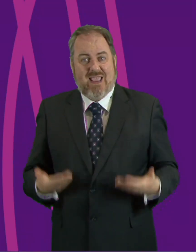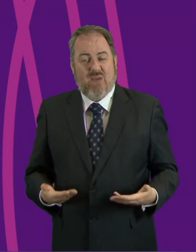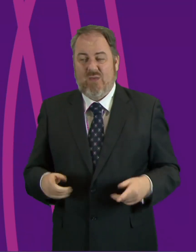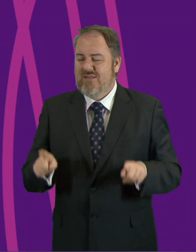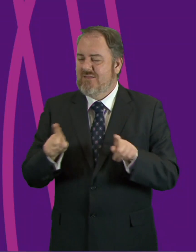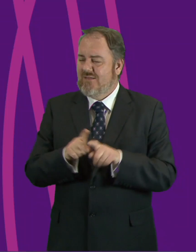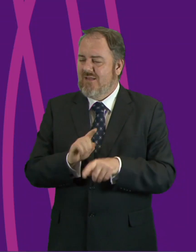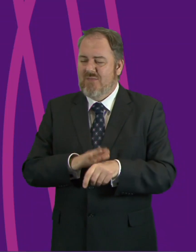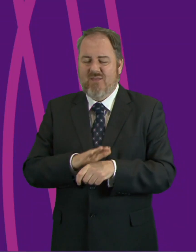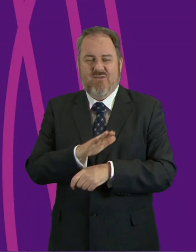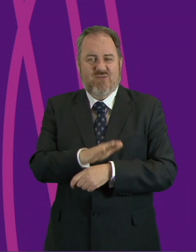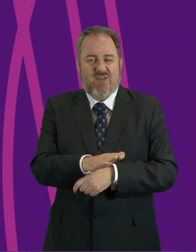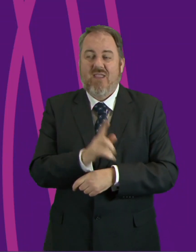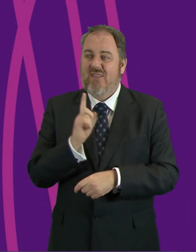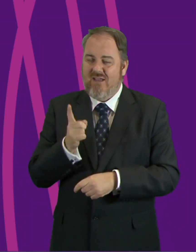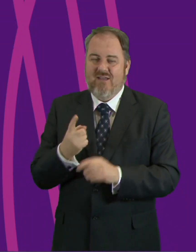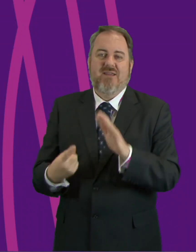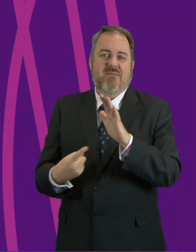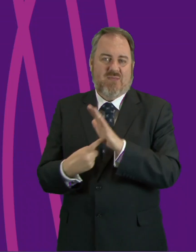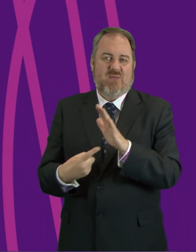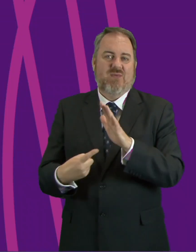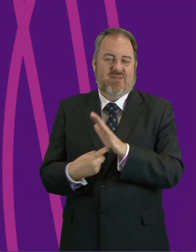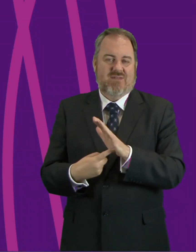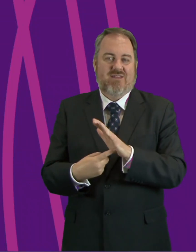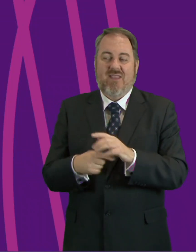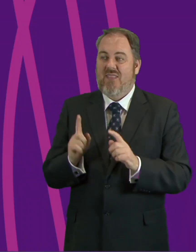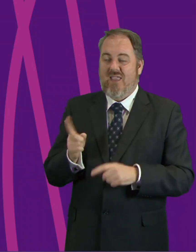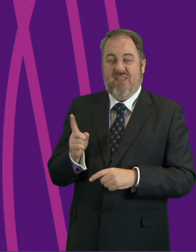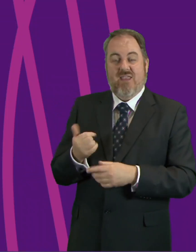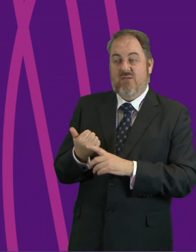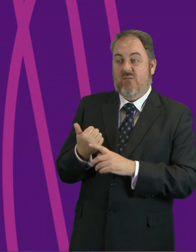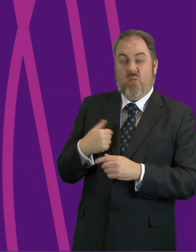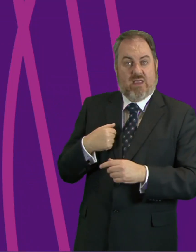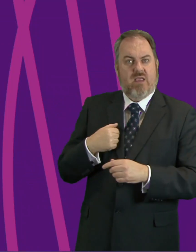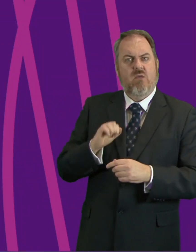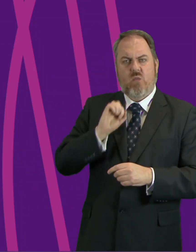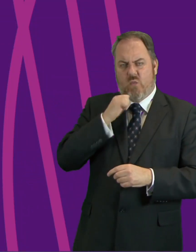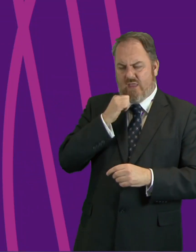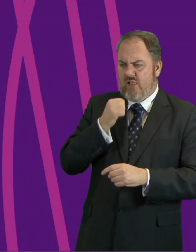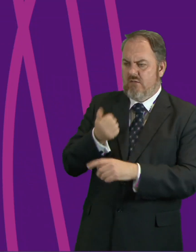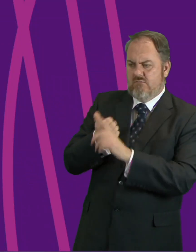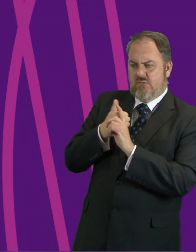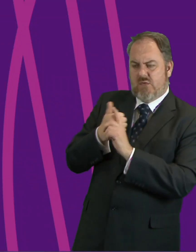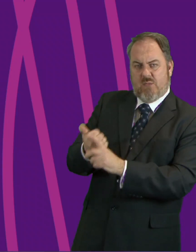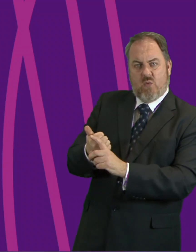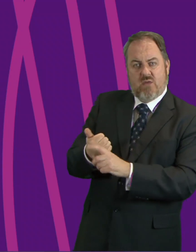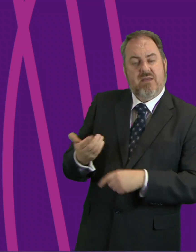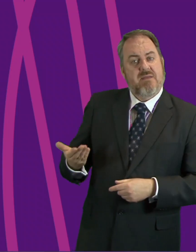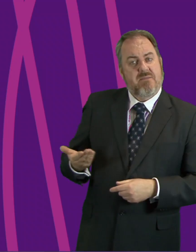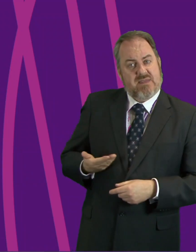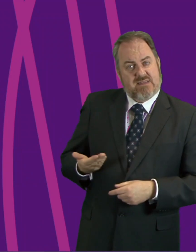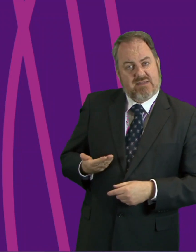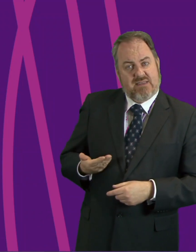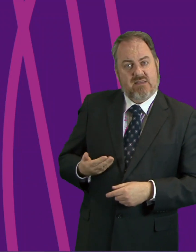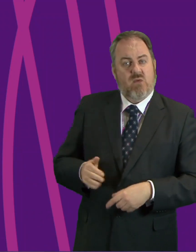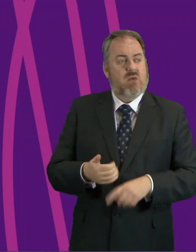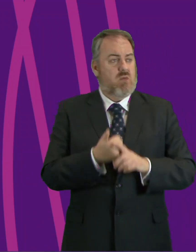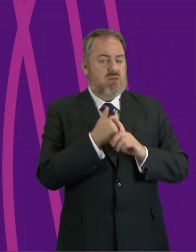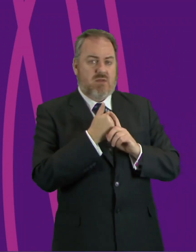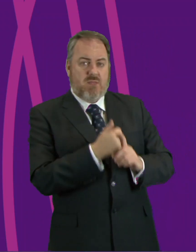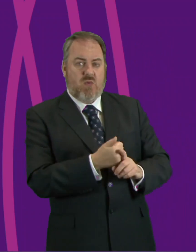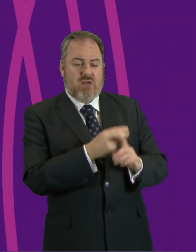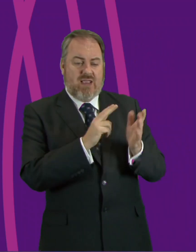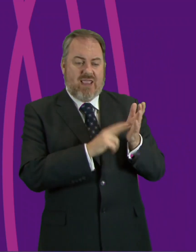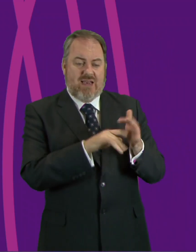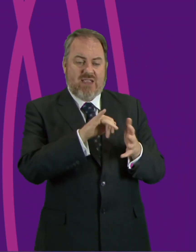as important as it is to support businesses, just as important as it is for us to support our statutory sector, our NHS and